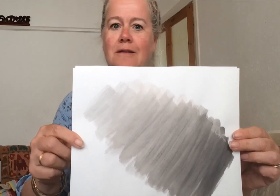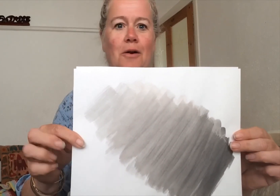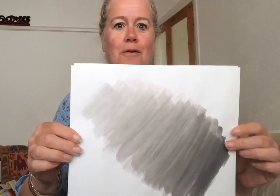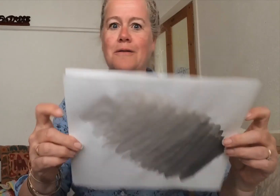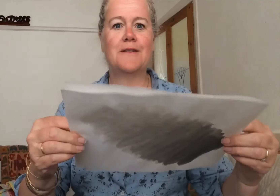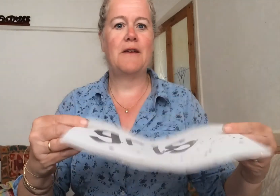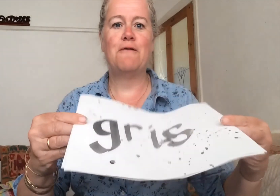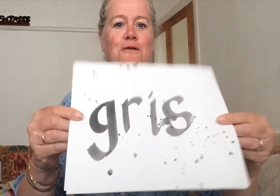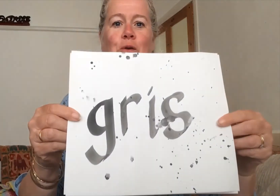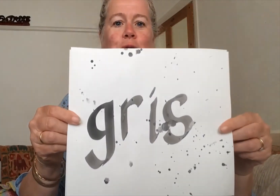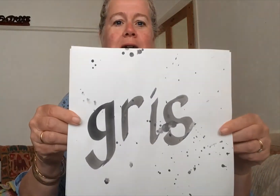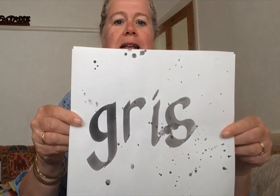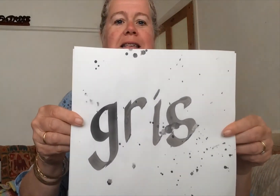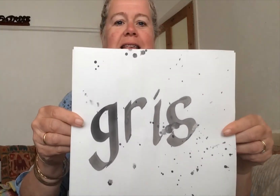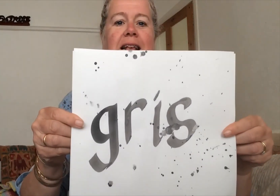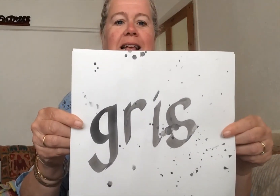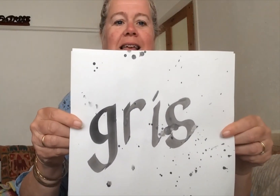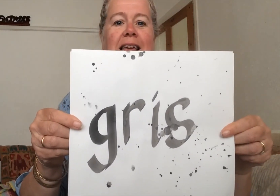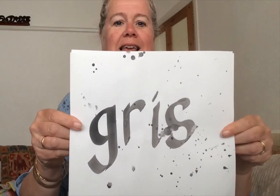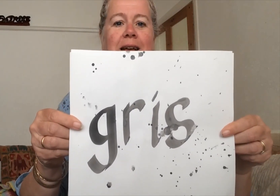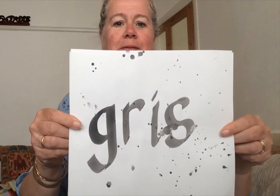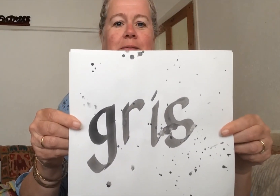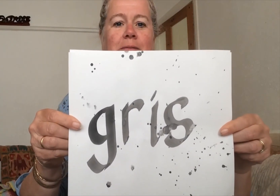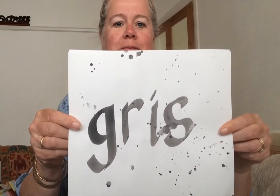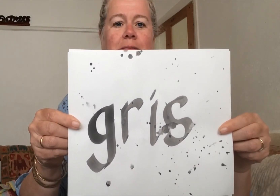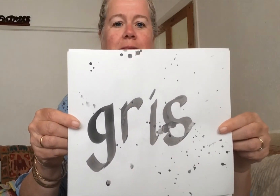Non, c'est faux. C'est gris.